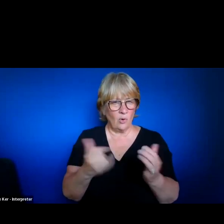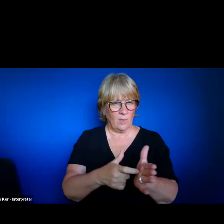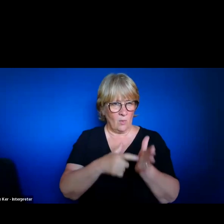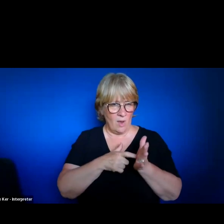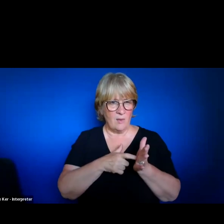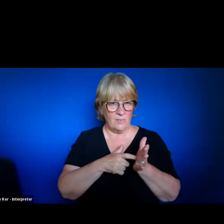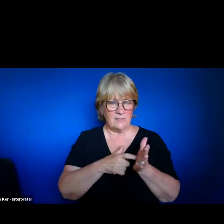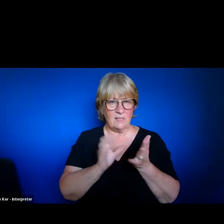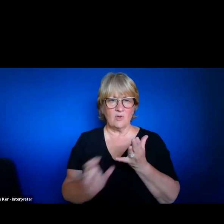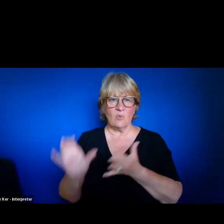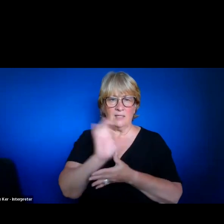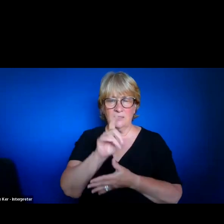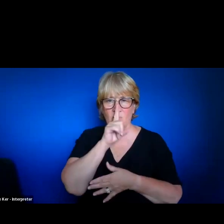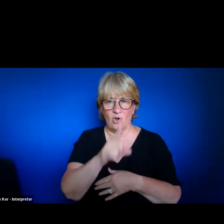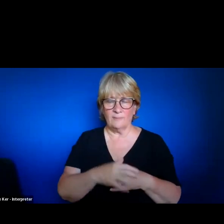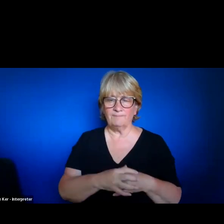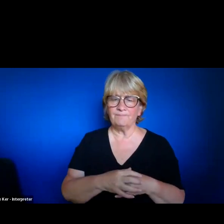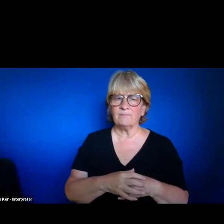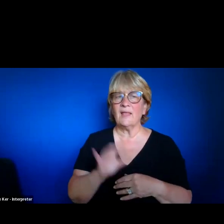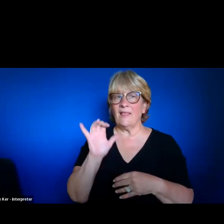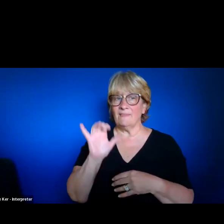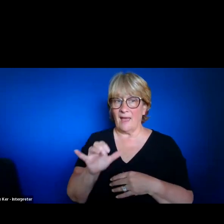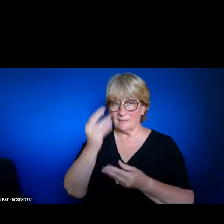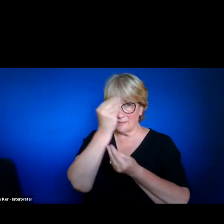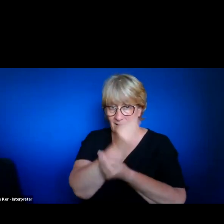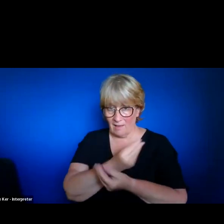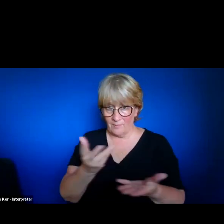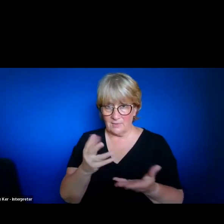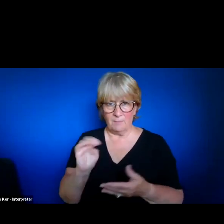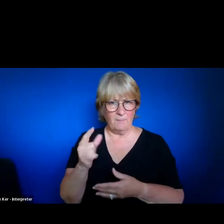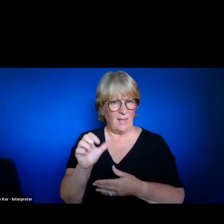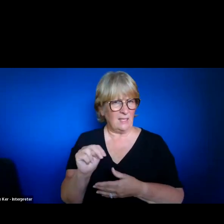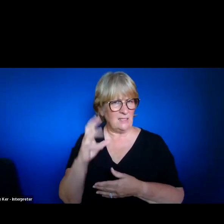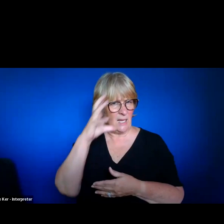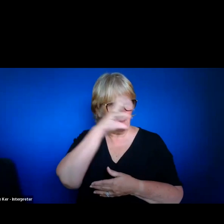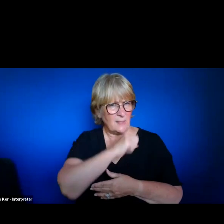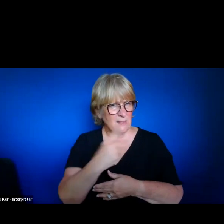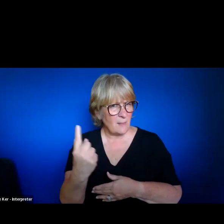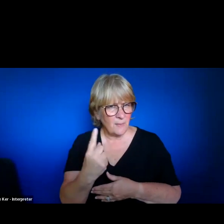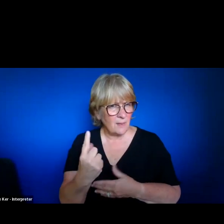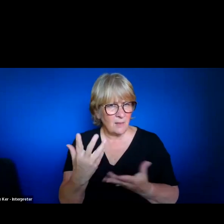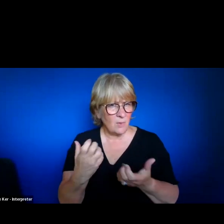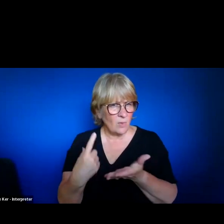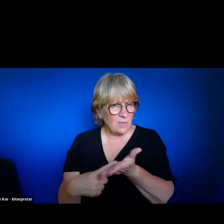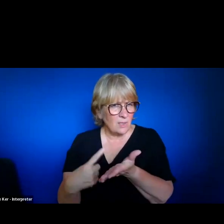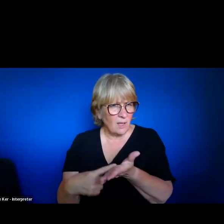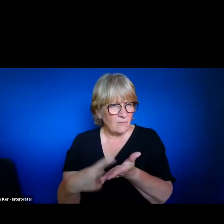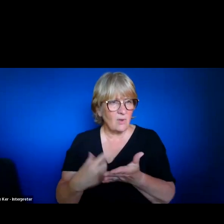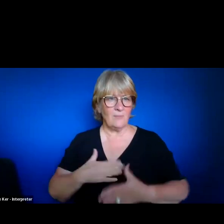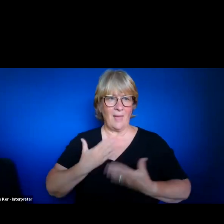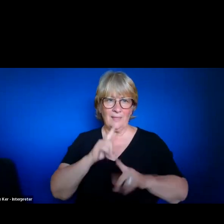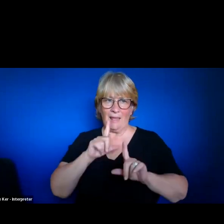the criteria are. So that's the update. Megan, did I miss anything that we wanted to cover in terms of it? I'm happy to